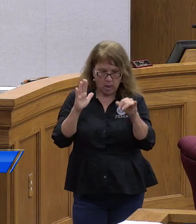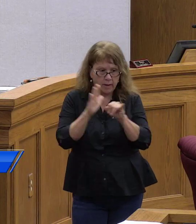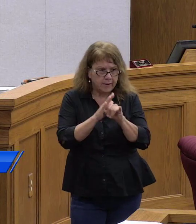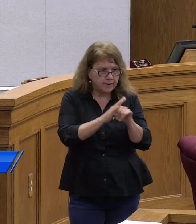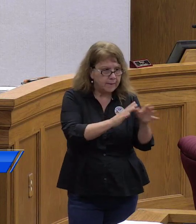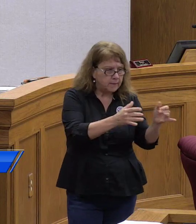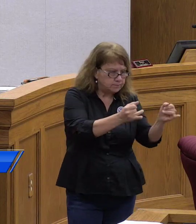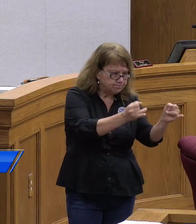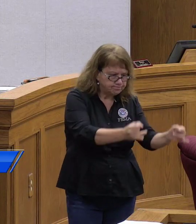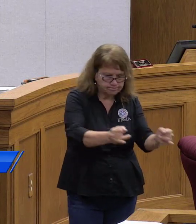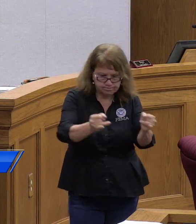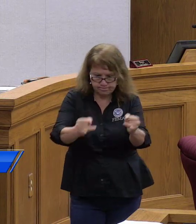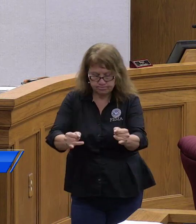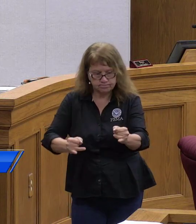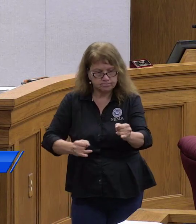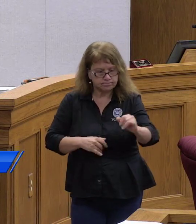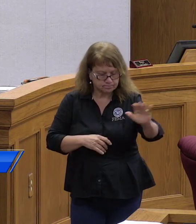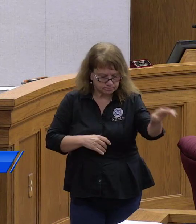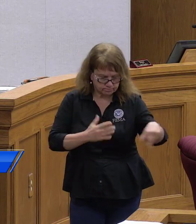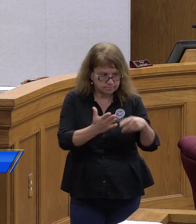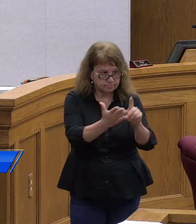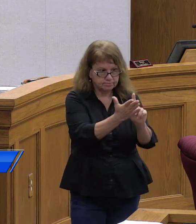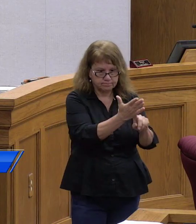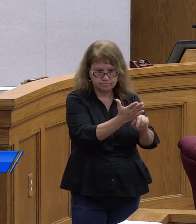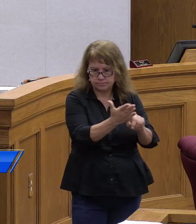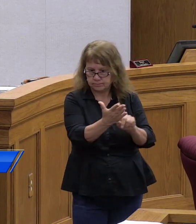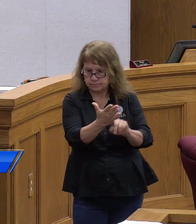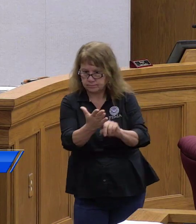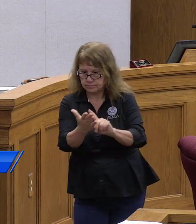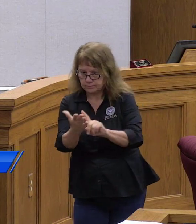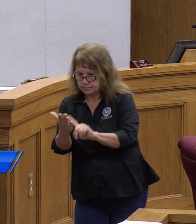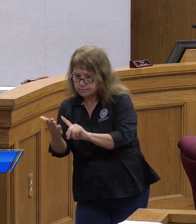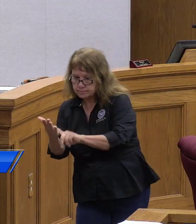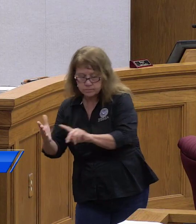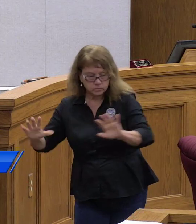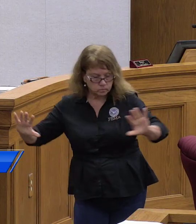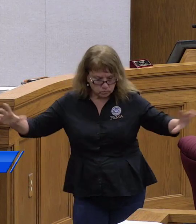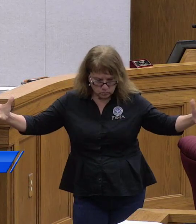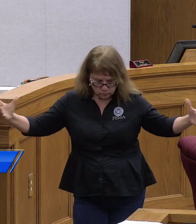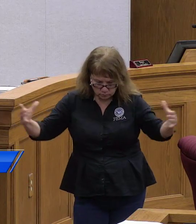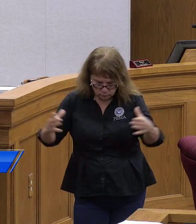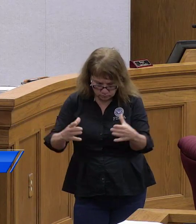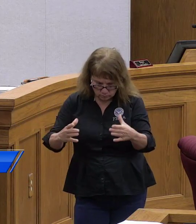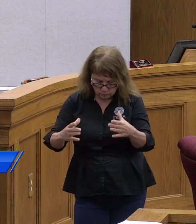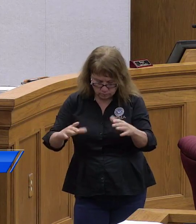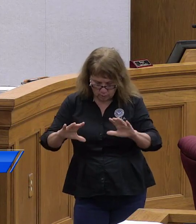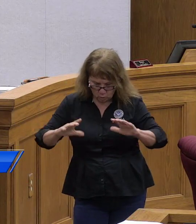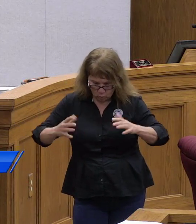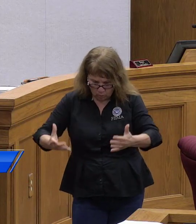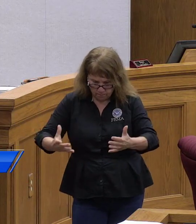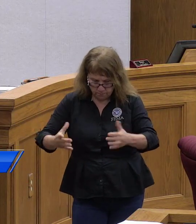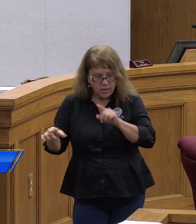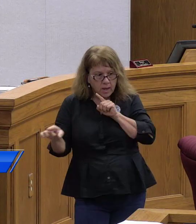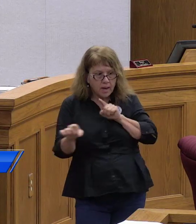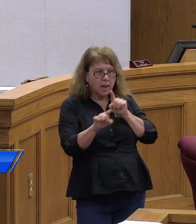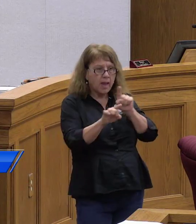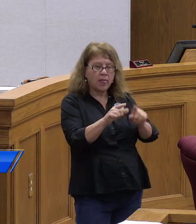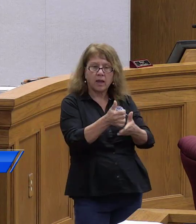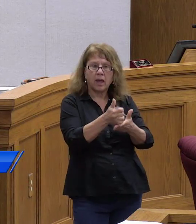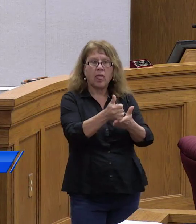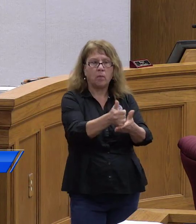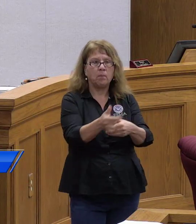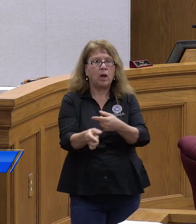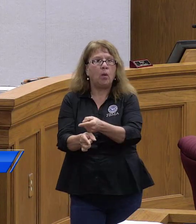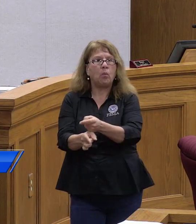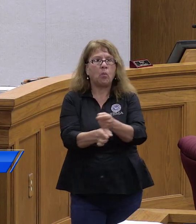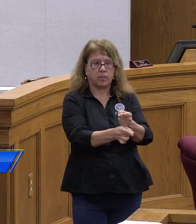needs, bring those needs to the forefront as a group, coordinate our efforts on those needs, and react appropriately. And that's the part